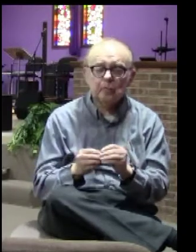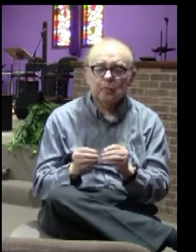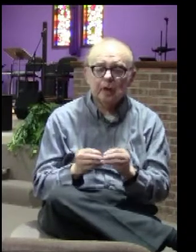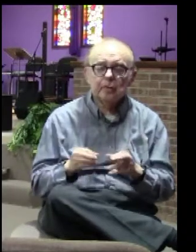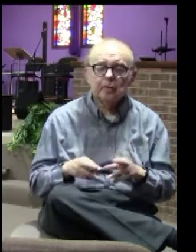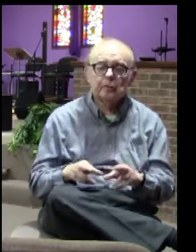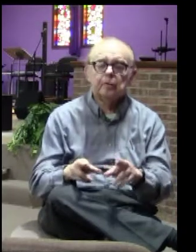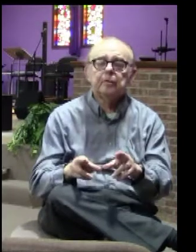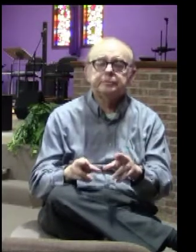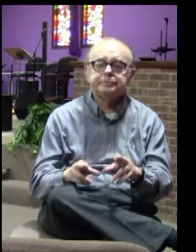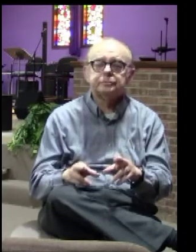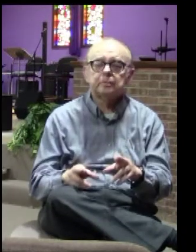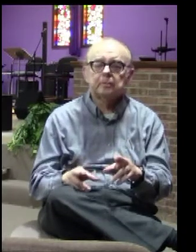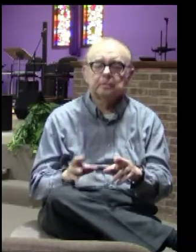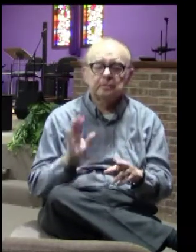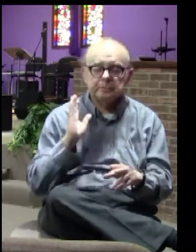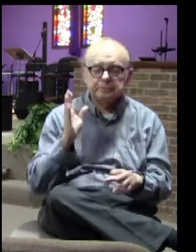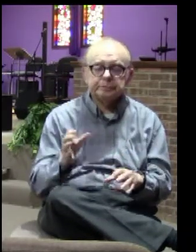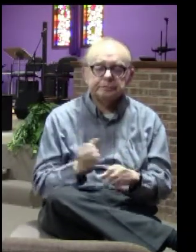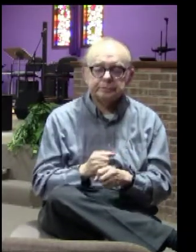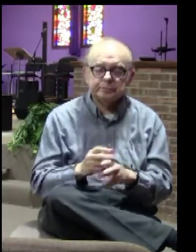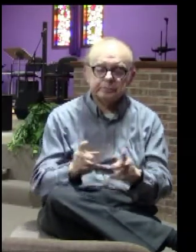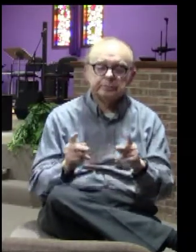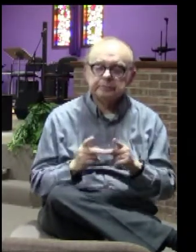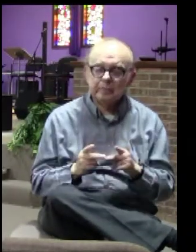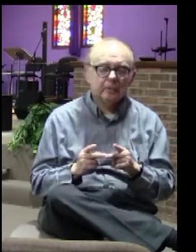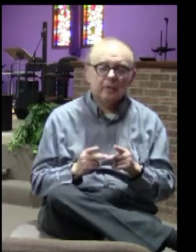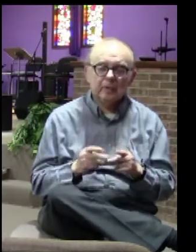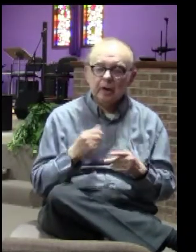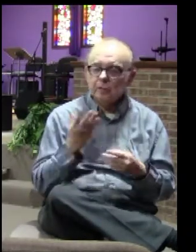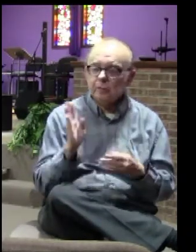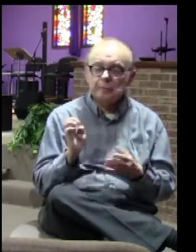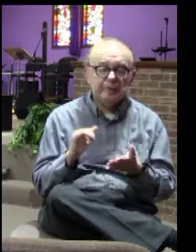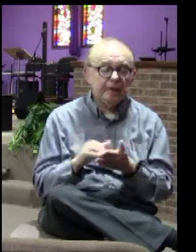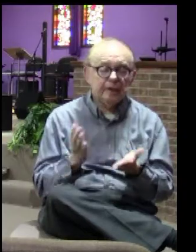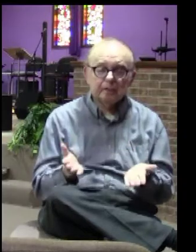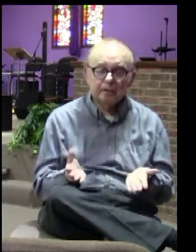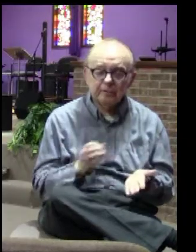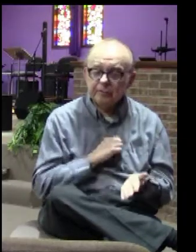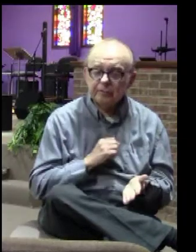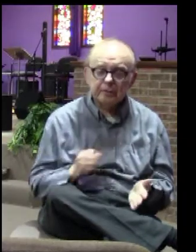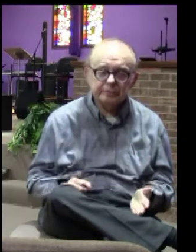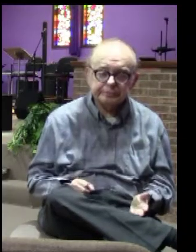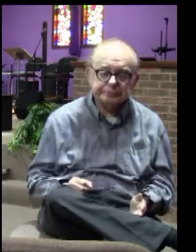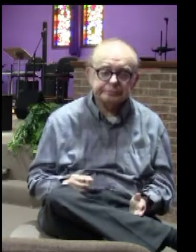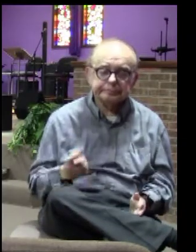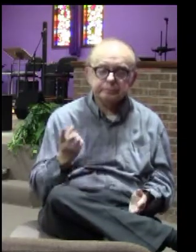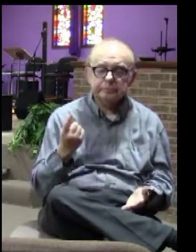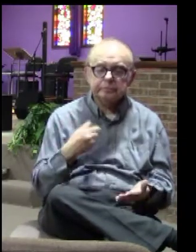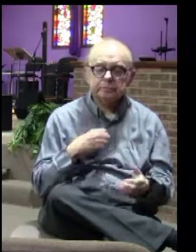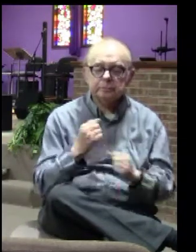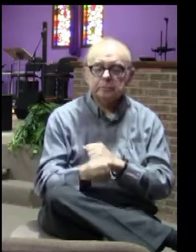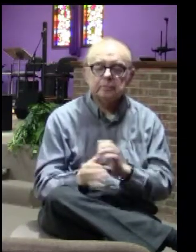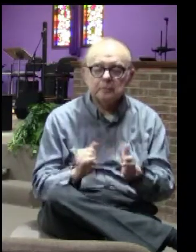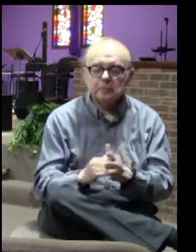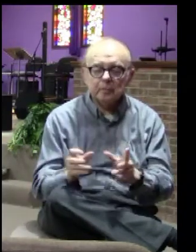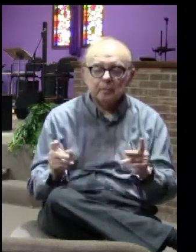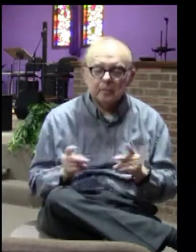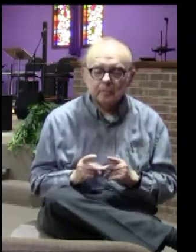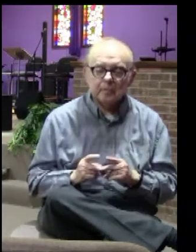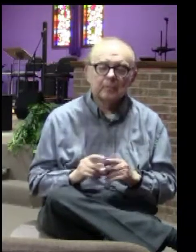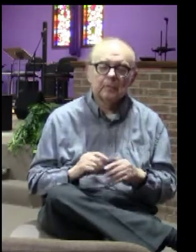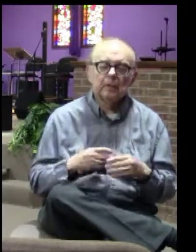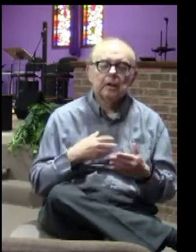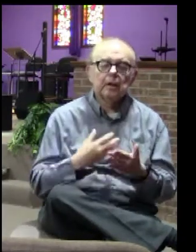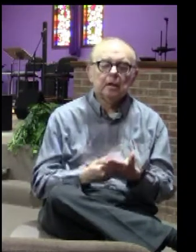road, you're going to get to a spot that you don't want to be in, Samson. And then once you get past that spot, you're going to go